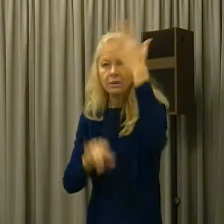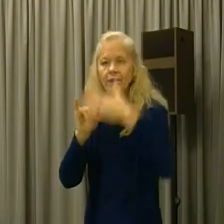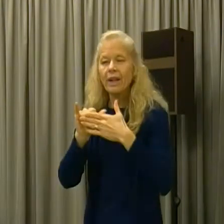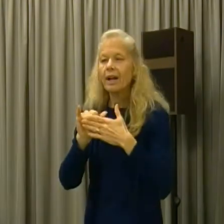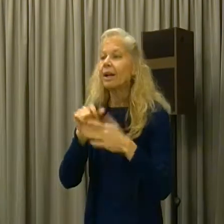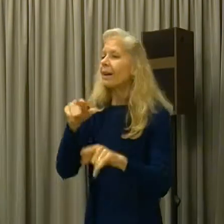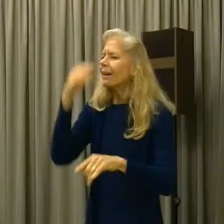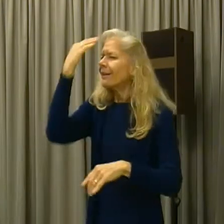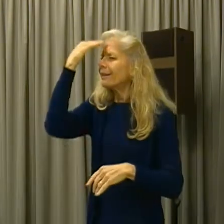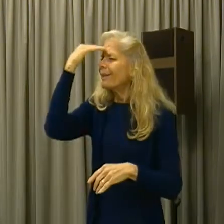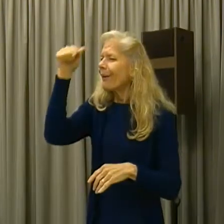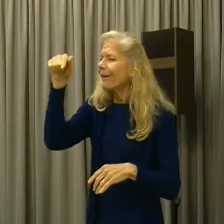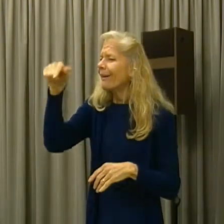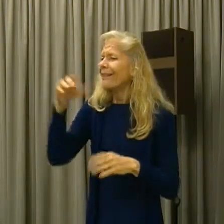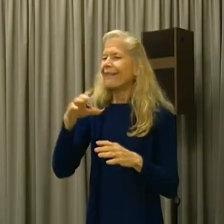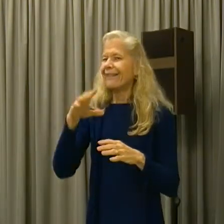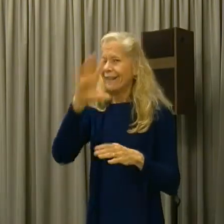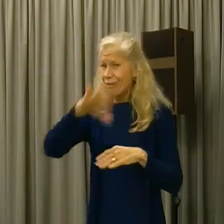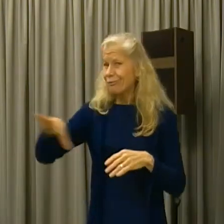drunk tank. You might have heard of that.